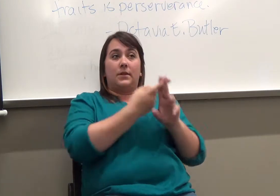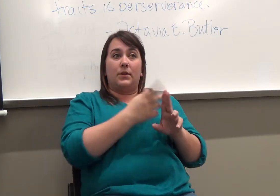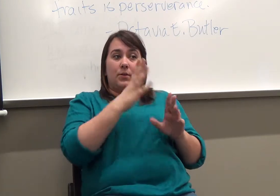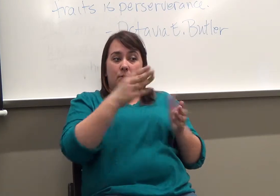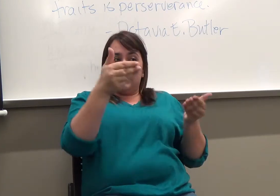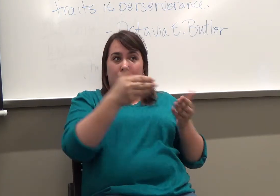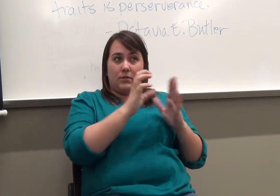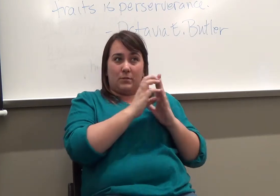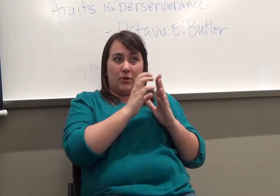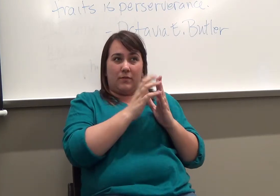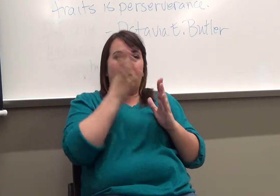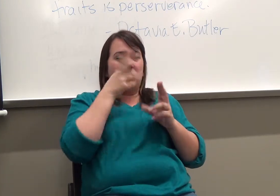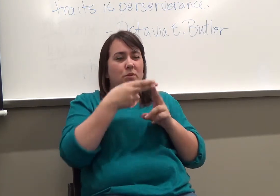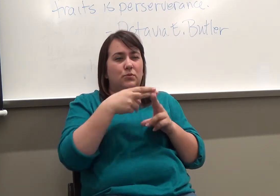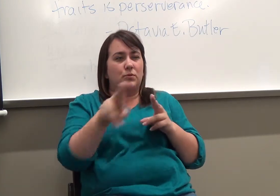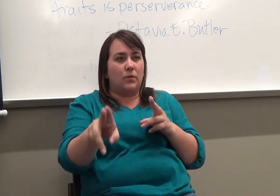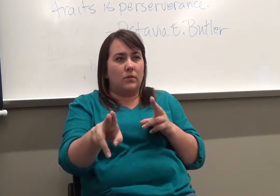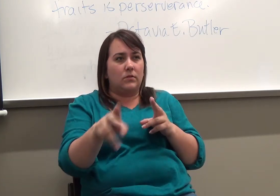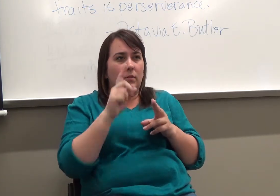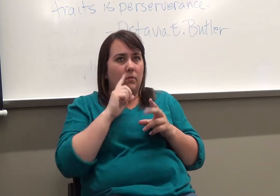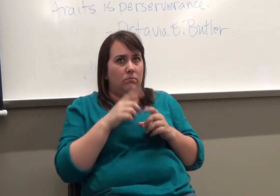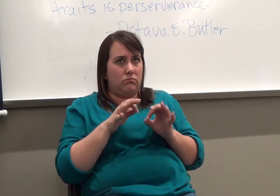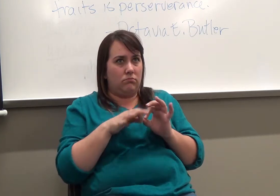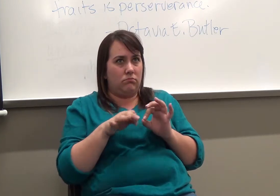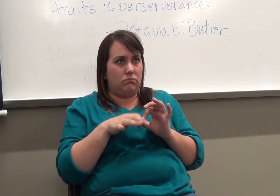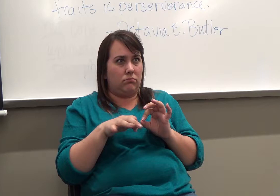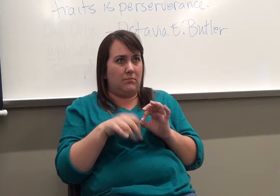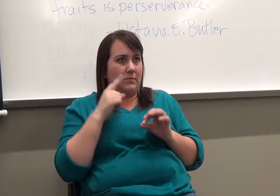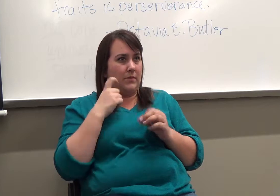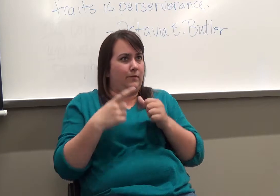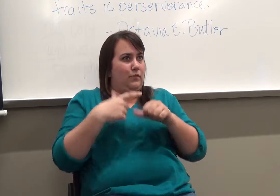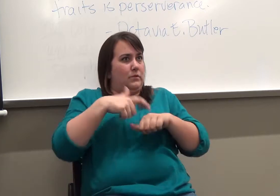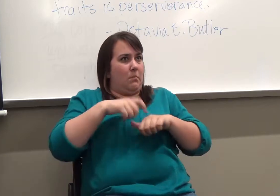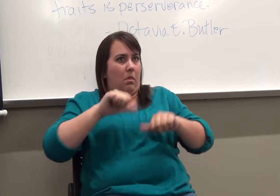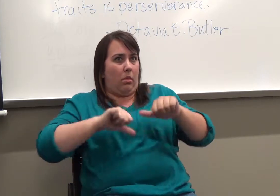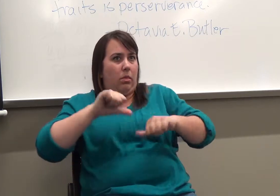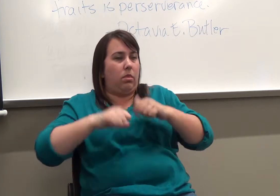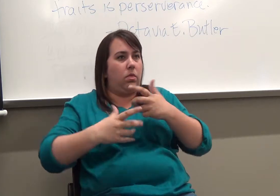paragraphs are going to be pretty short because I'm so interested